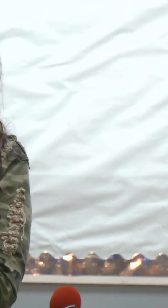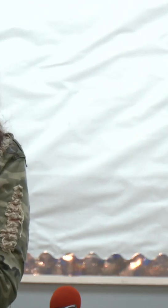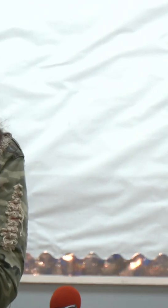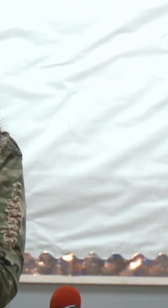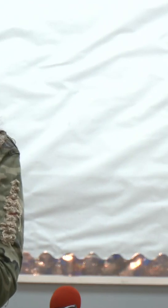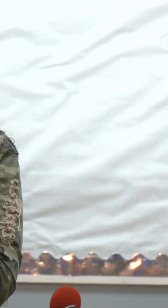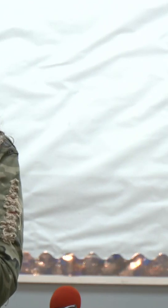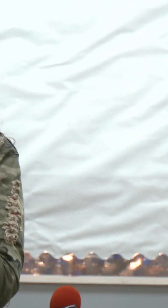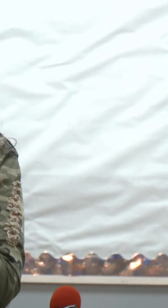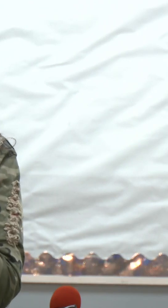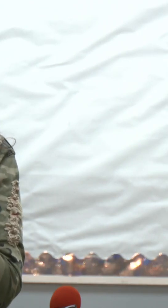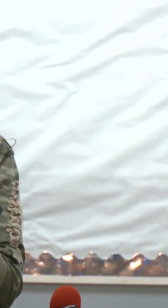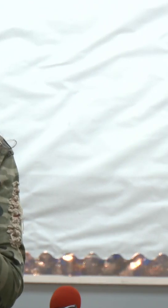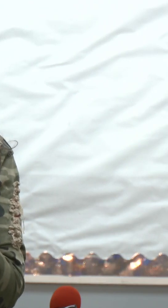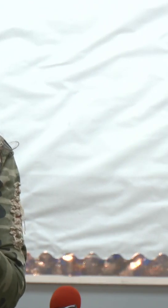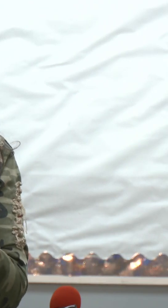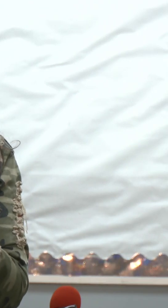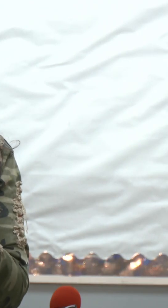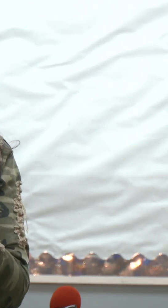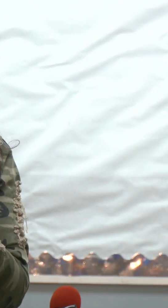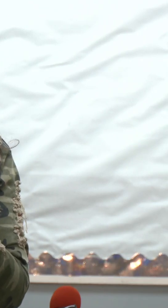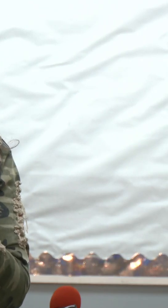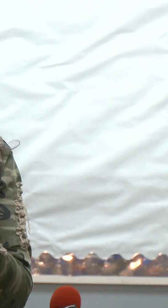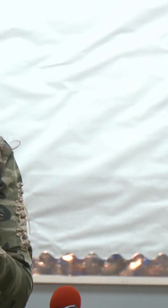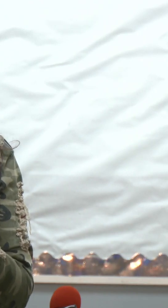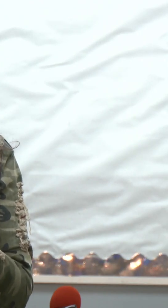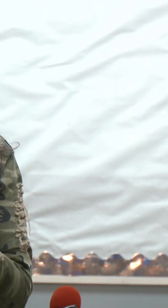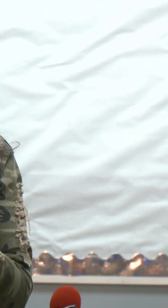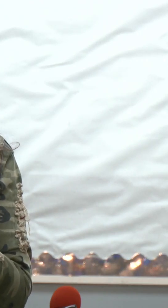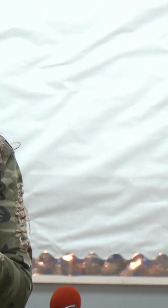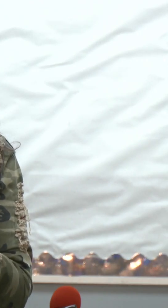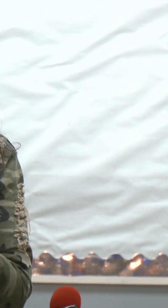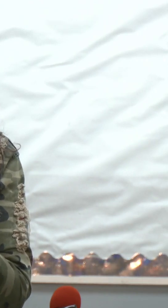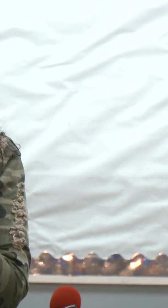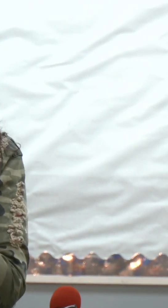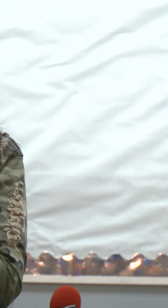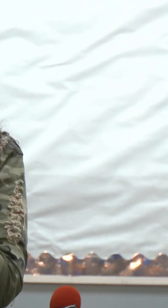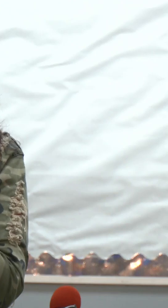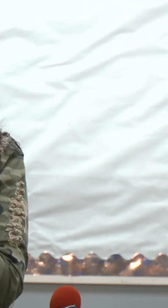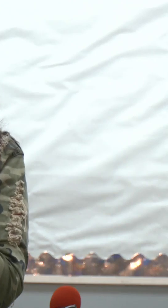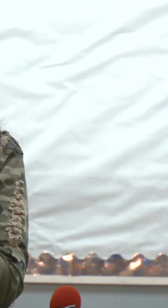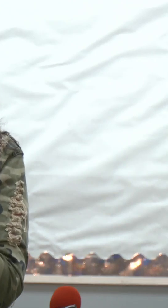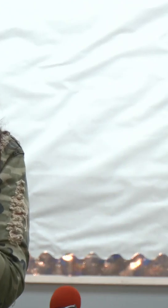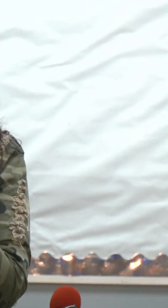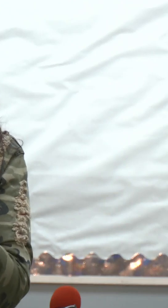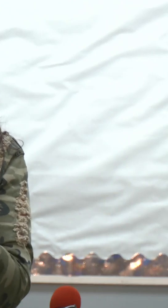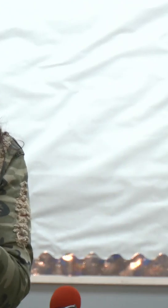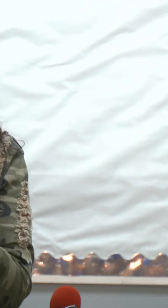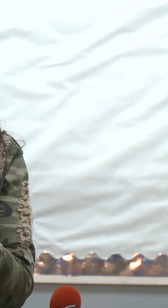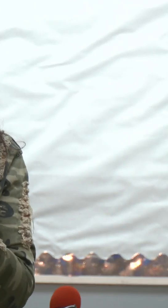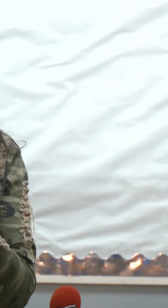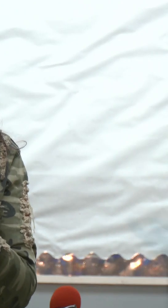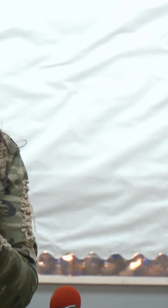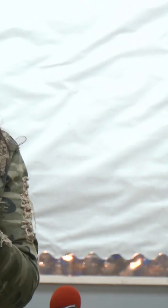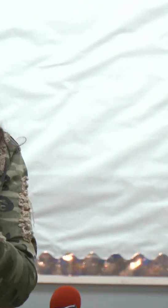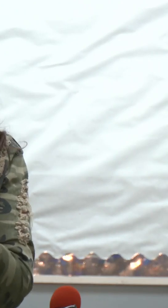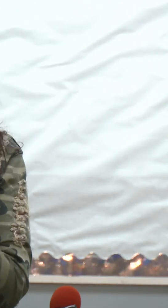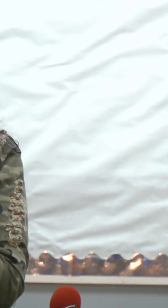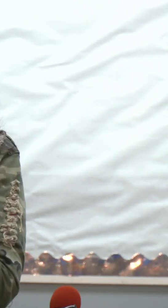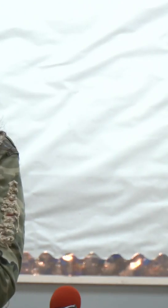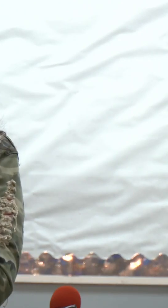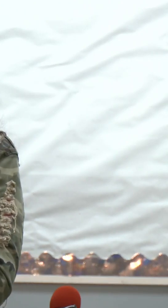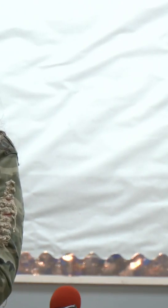there's a rec center close to here, so we want to make sure that our college kids coming home from college can